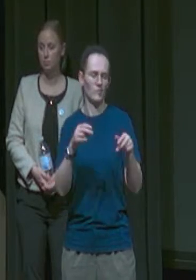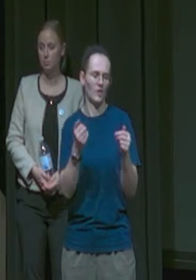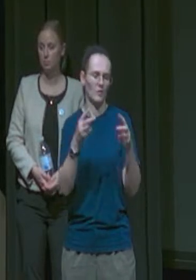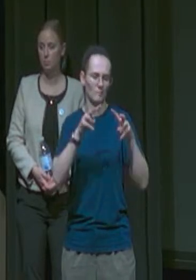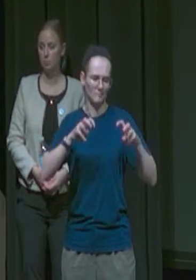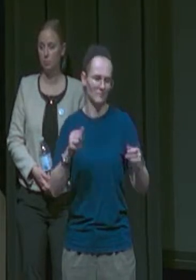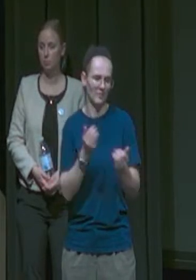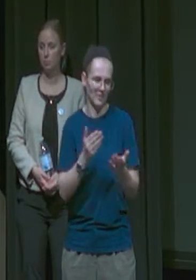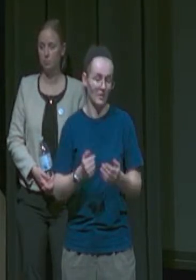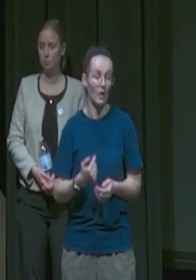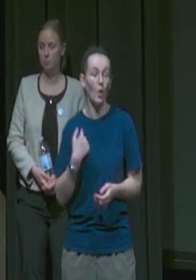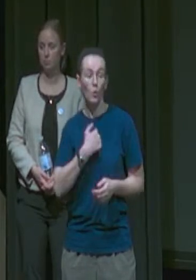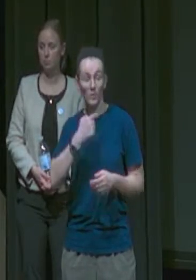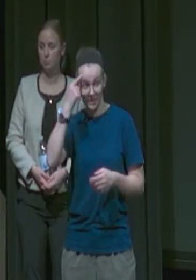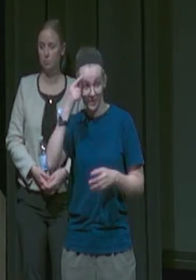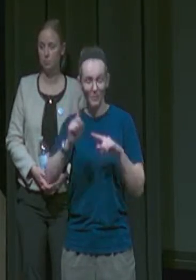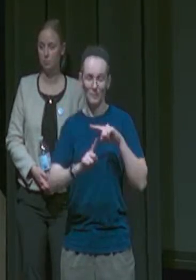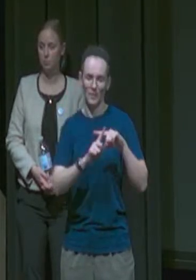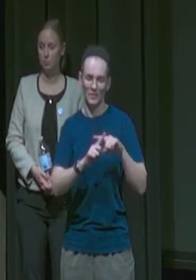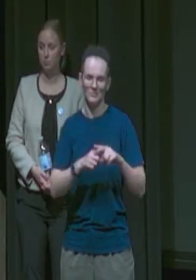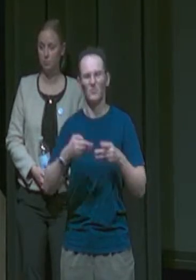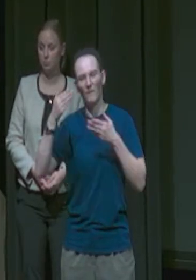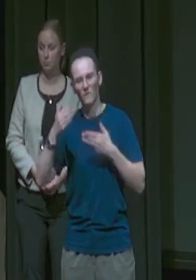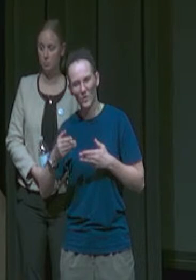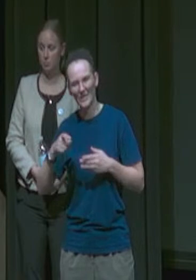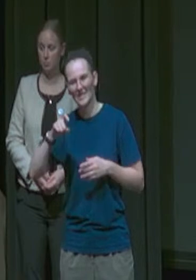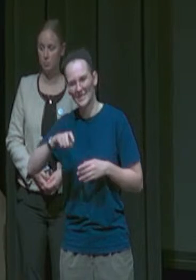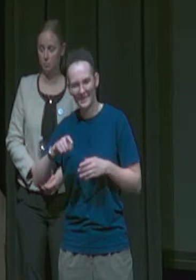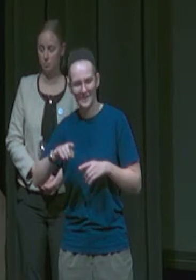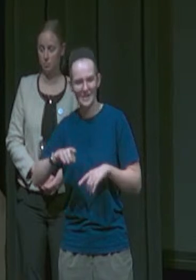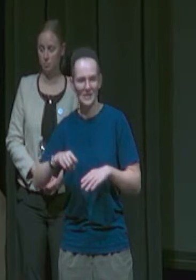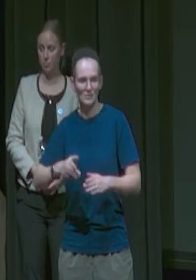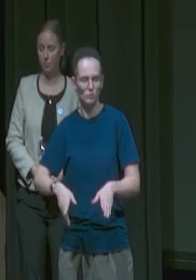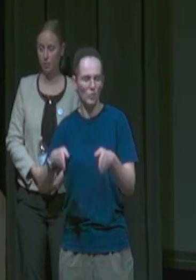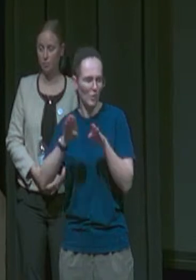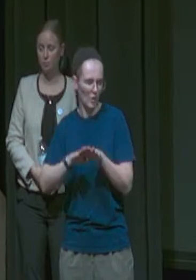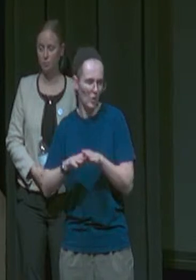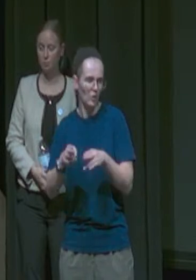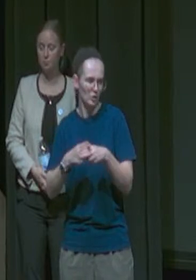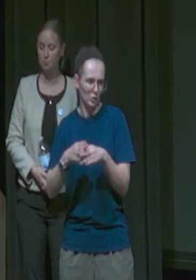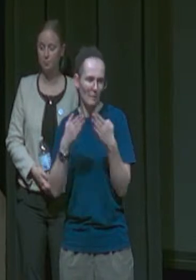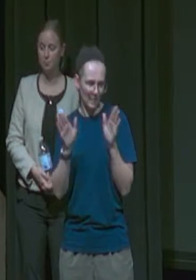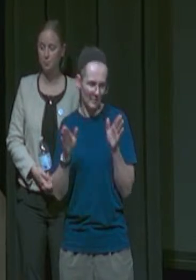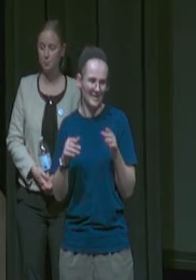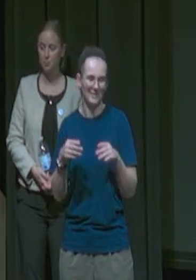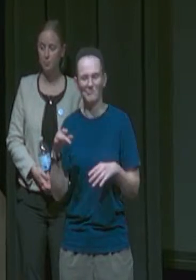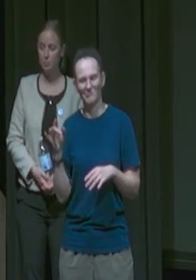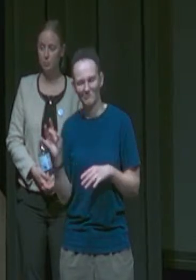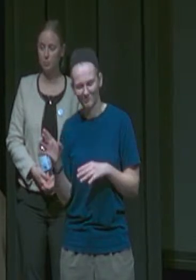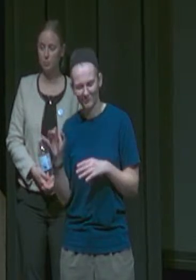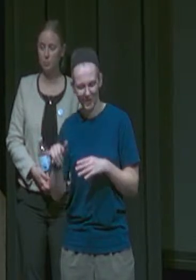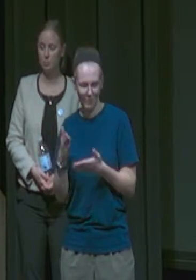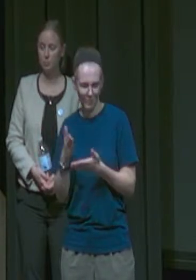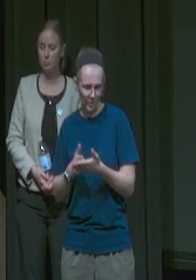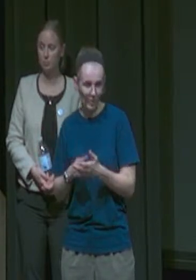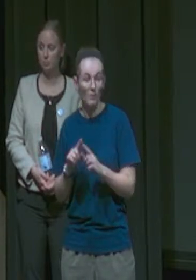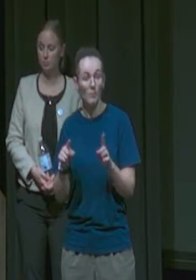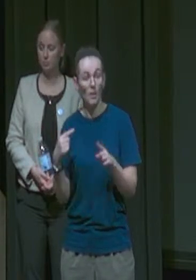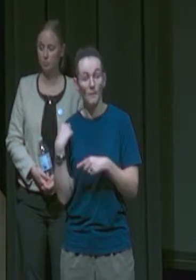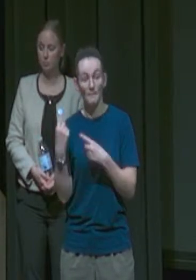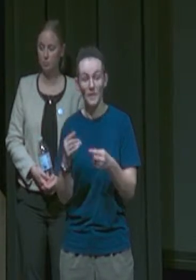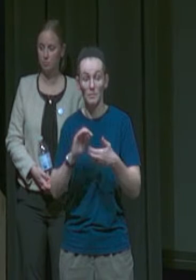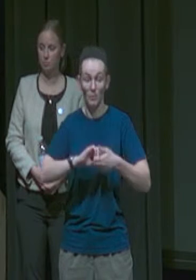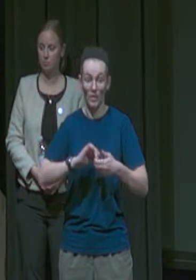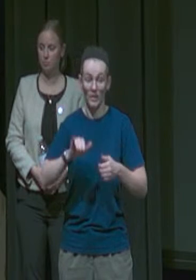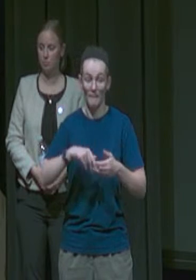we see it as a positive. It's unfortunate that we have to take that away from the public, and we do hate that part. But we've been a partner